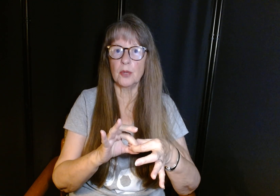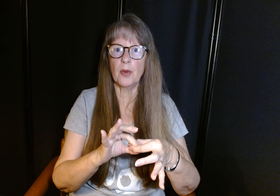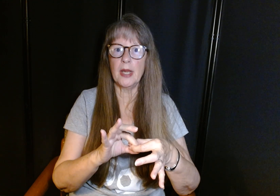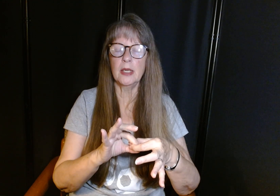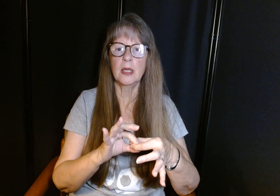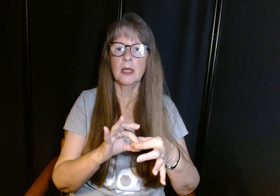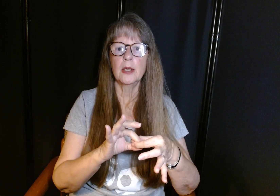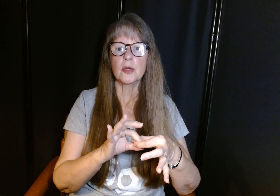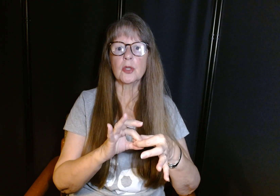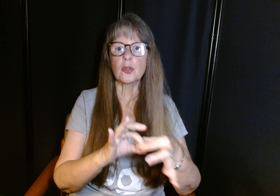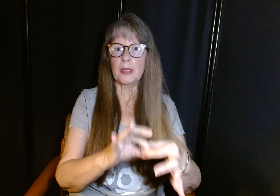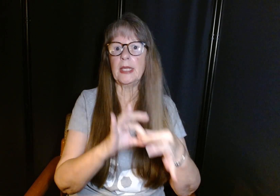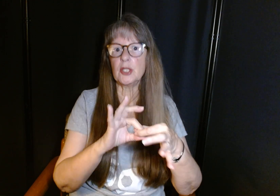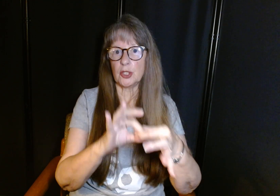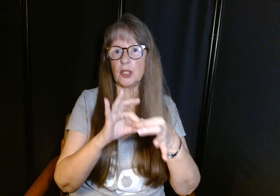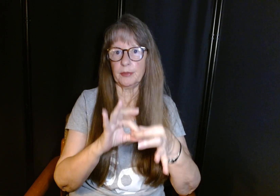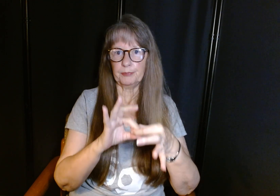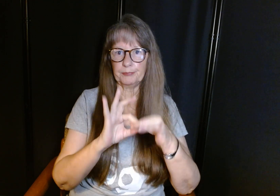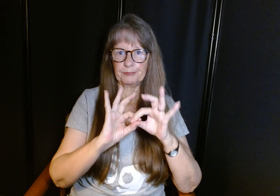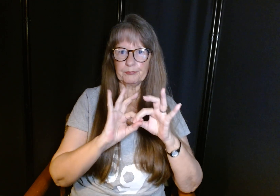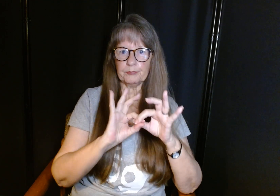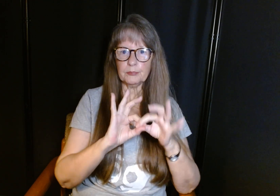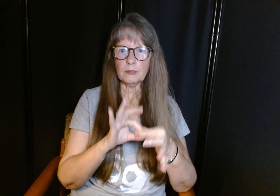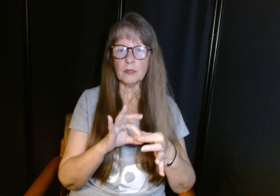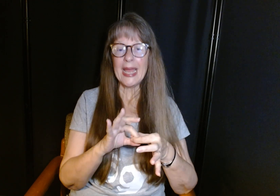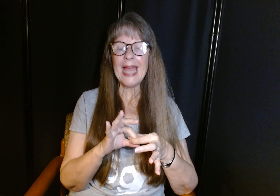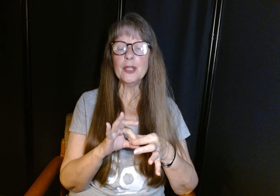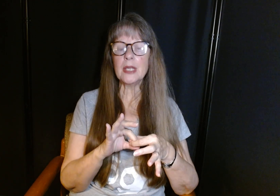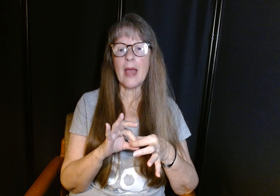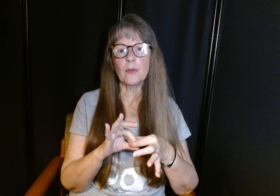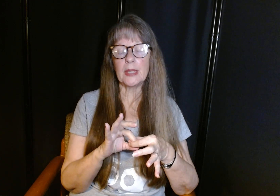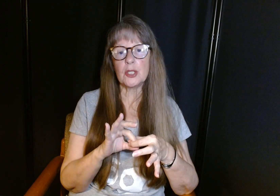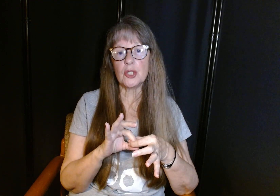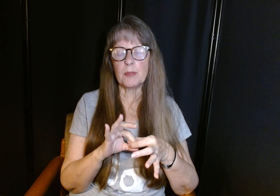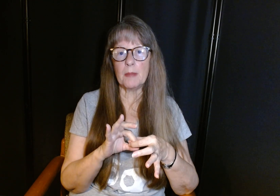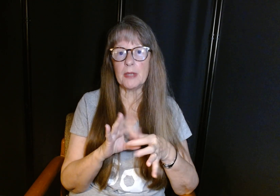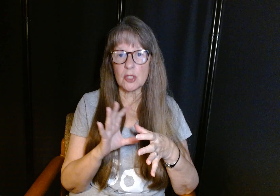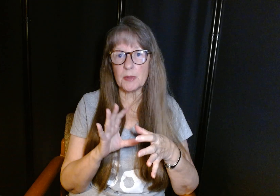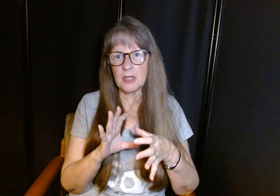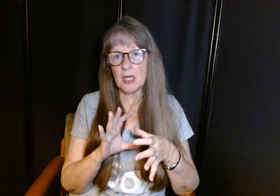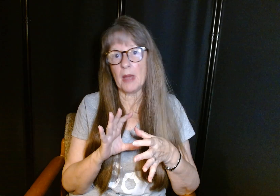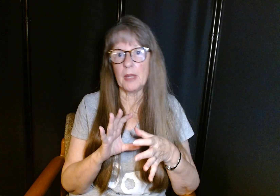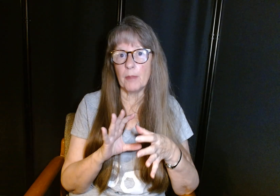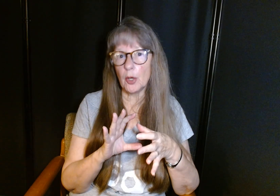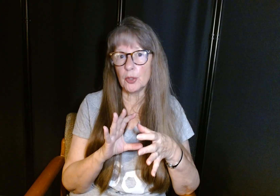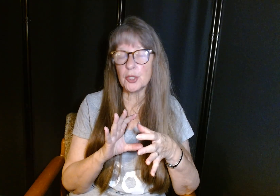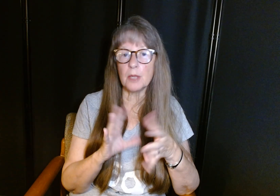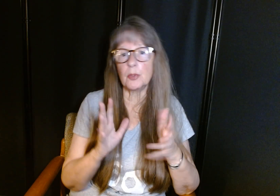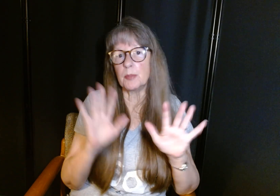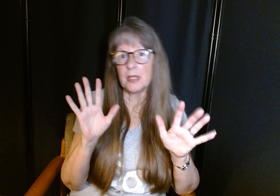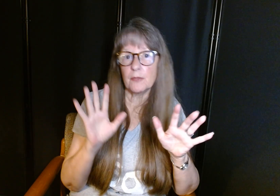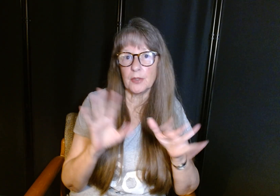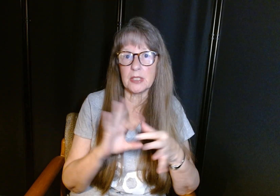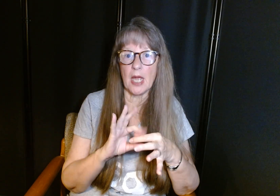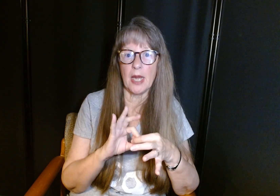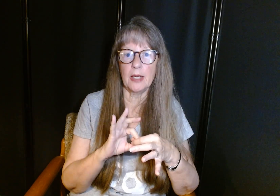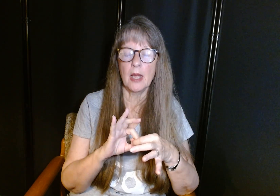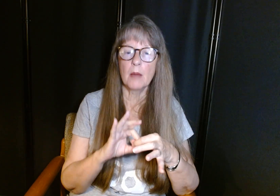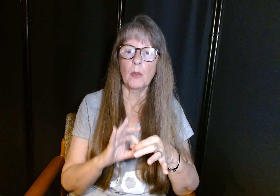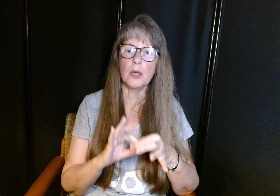right? So it's a relationship. And you can have a relationship in a business, but then it might be a partnership, which would be a different sign. But we're talking